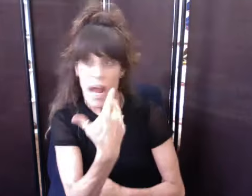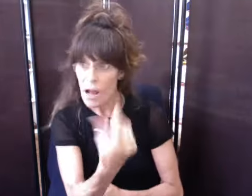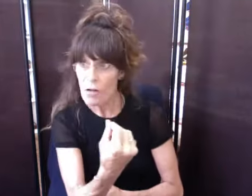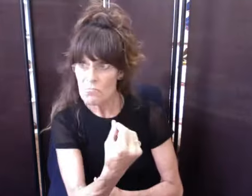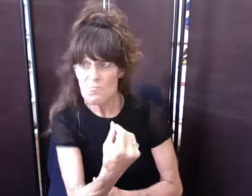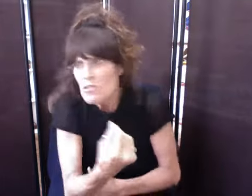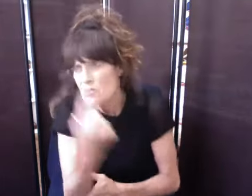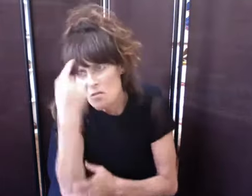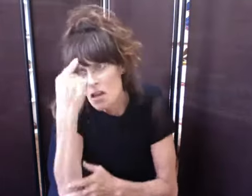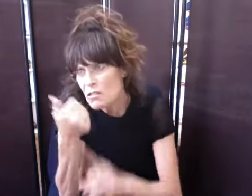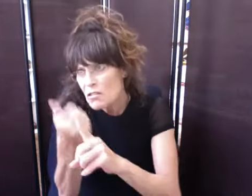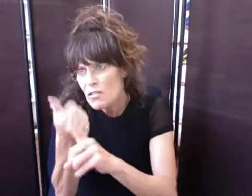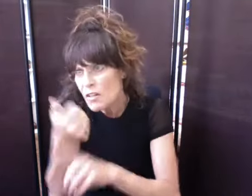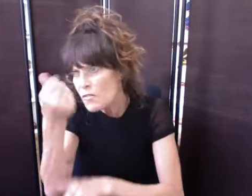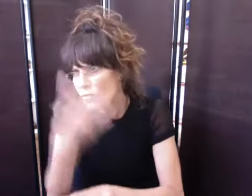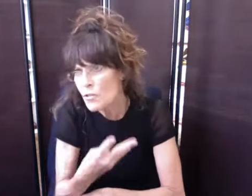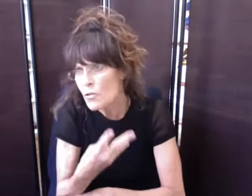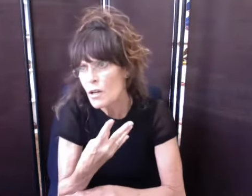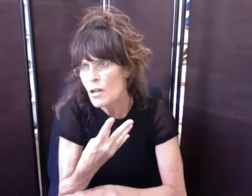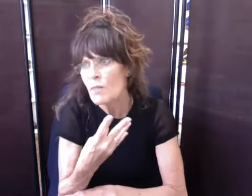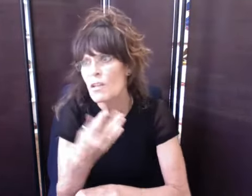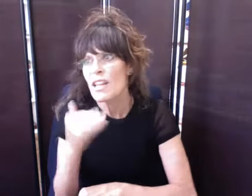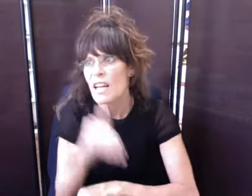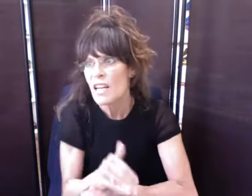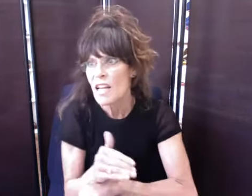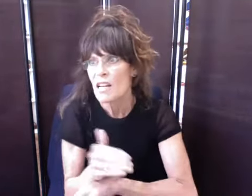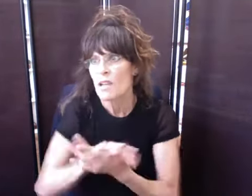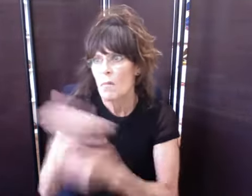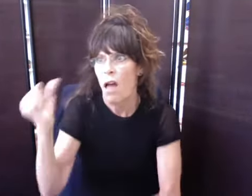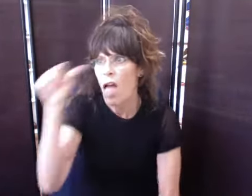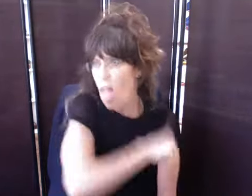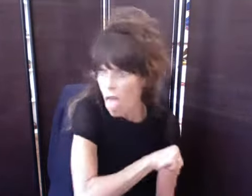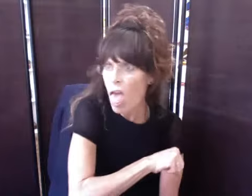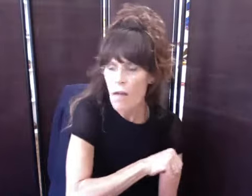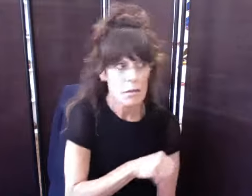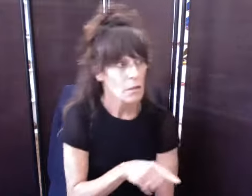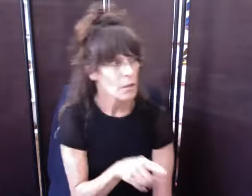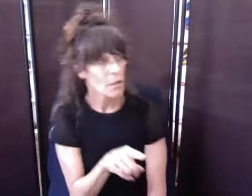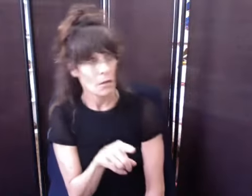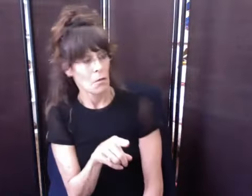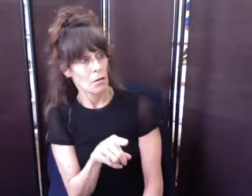and ended up insanely intoxicated? I said, oh man, you seriously, like you just described the